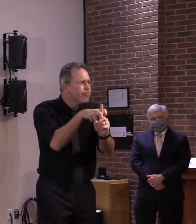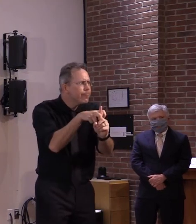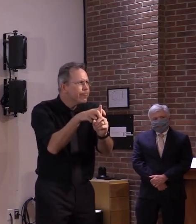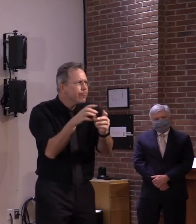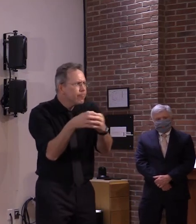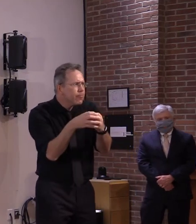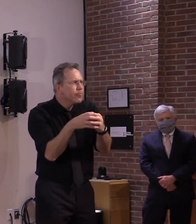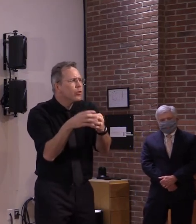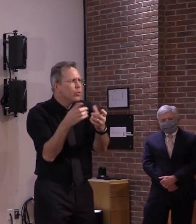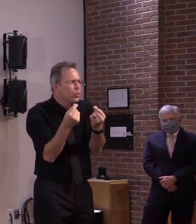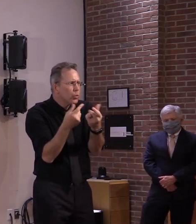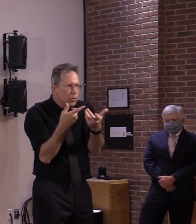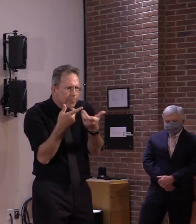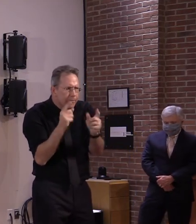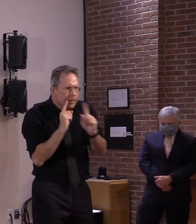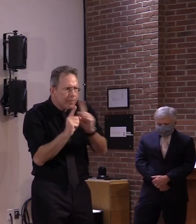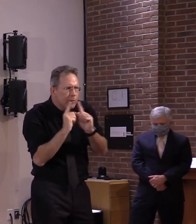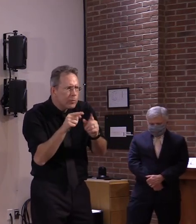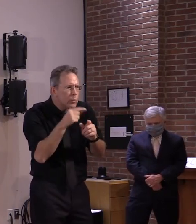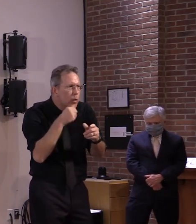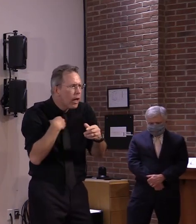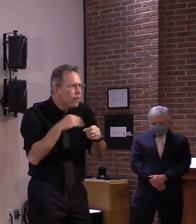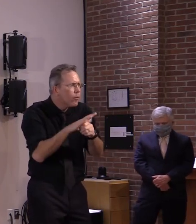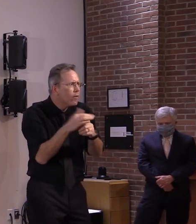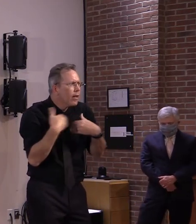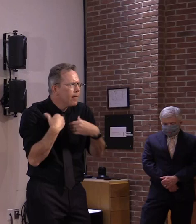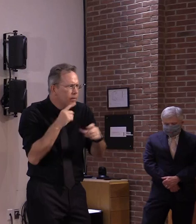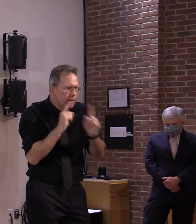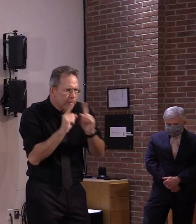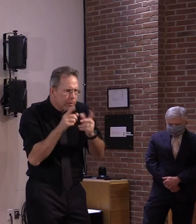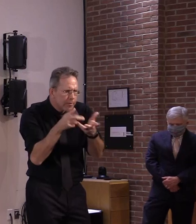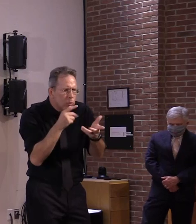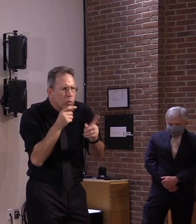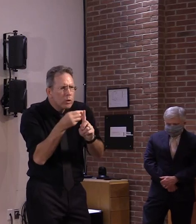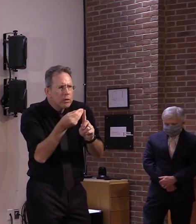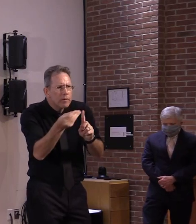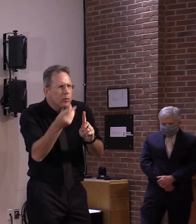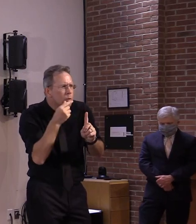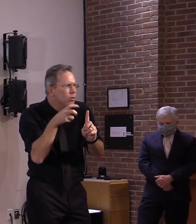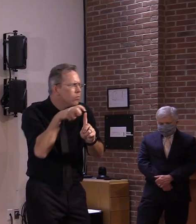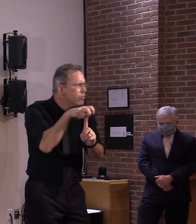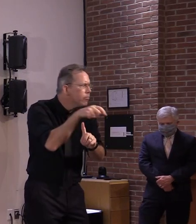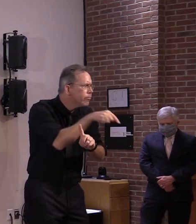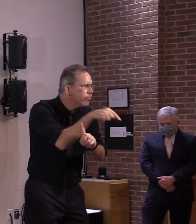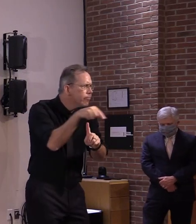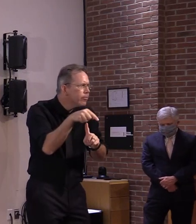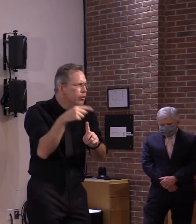interview, contact trace, make sure we've identified